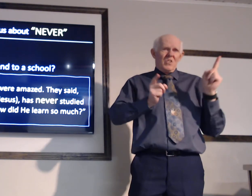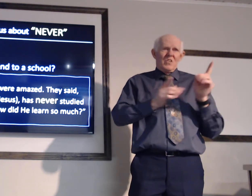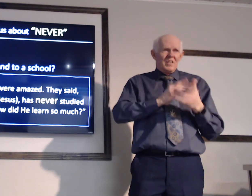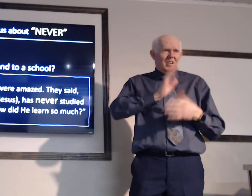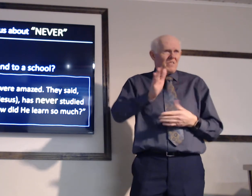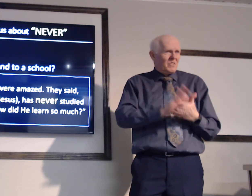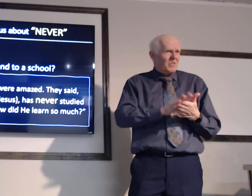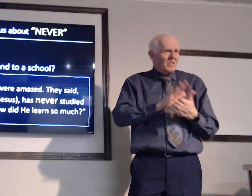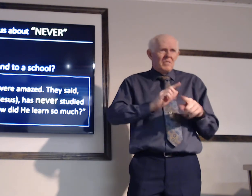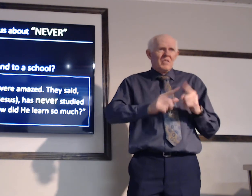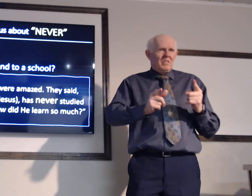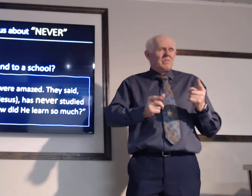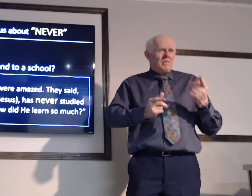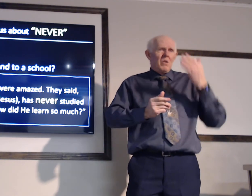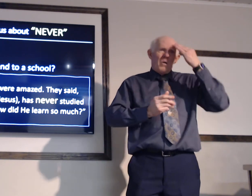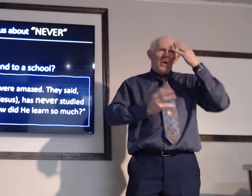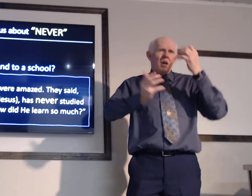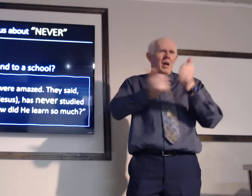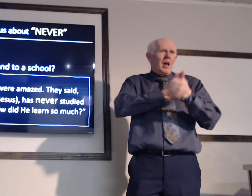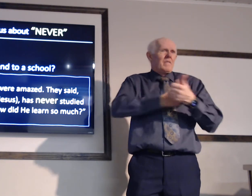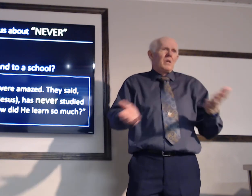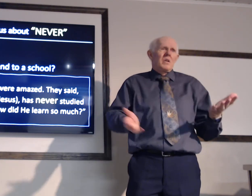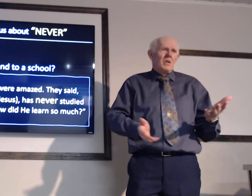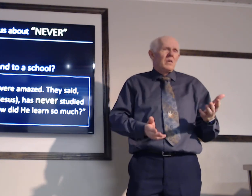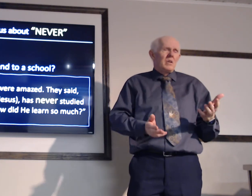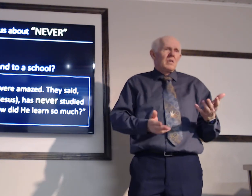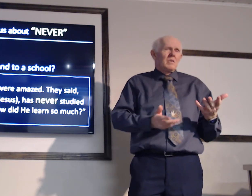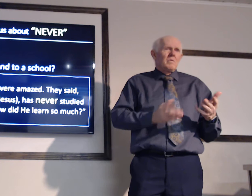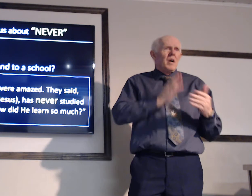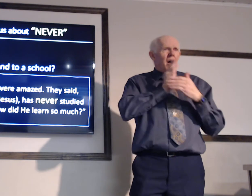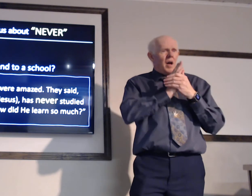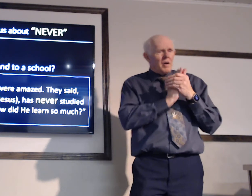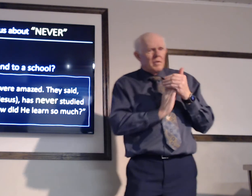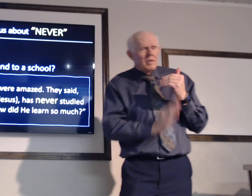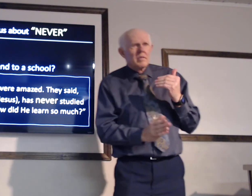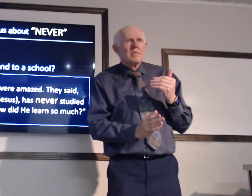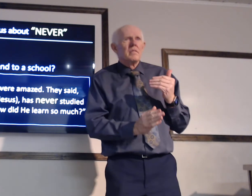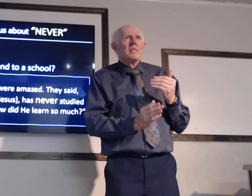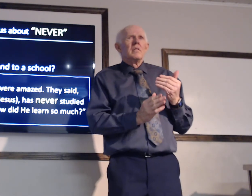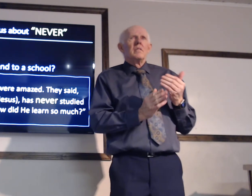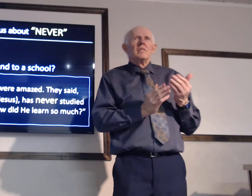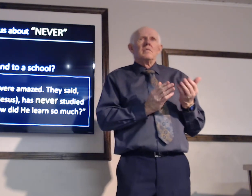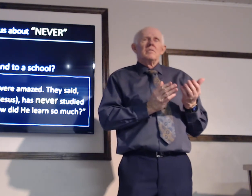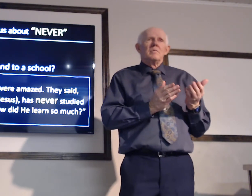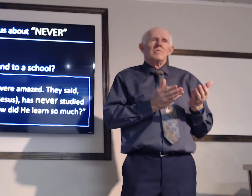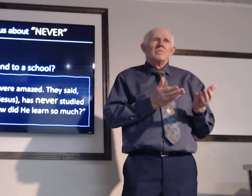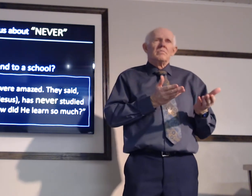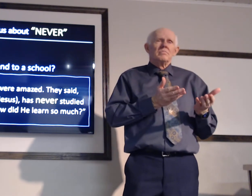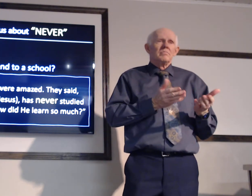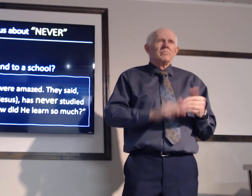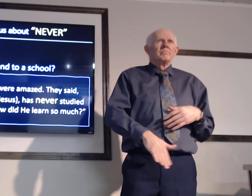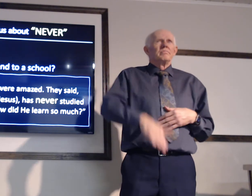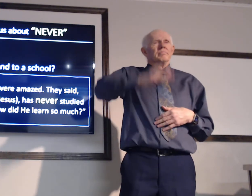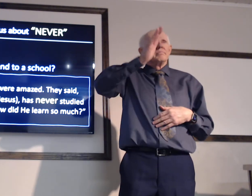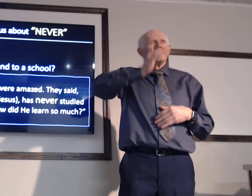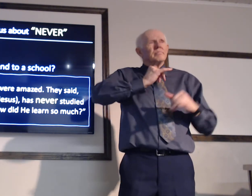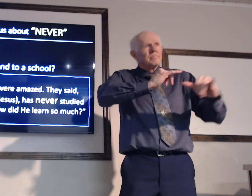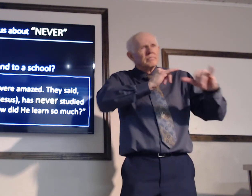He's different than us. He never went to school, but he knew everything. He was humble. He grew